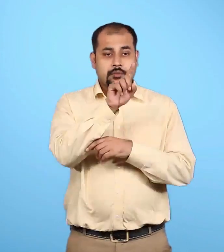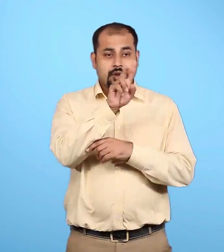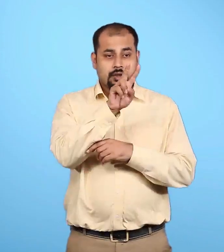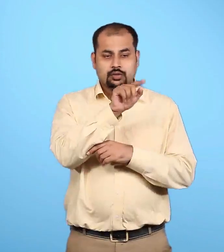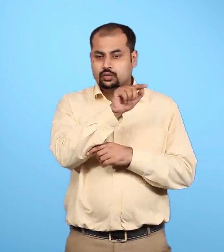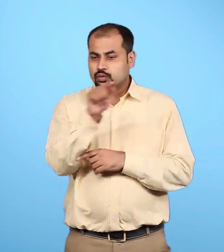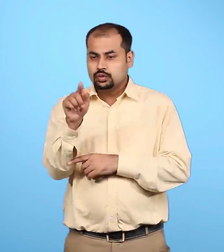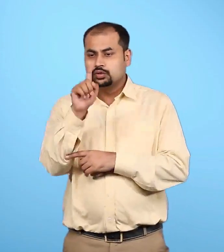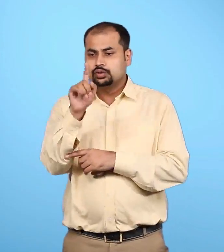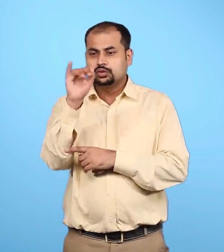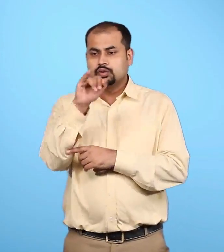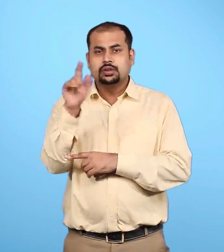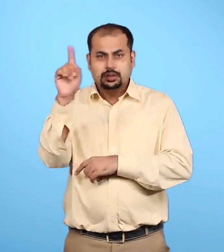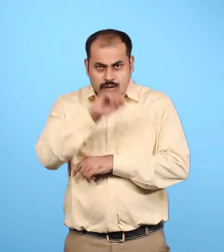4. 12 to 16.